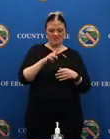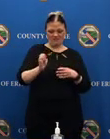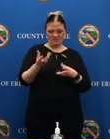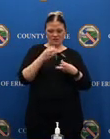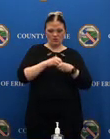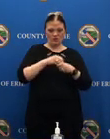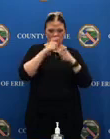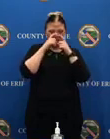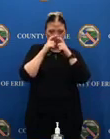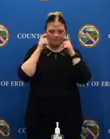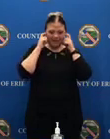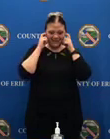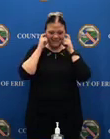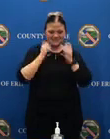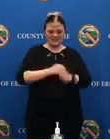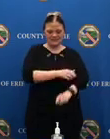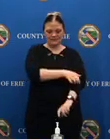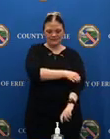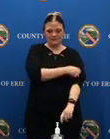masks.